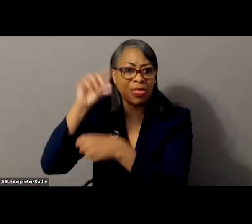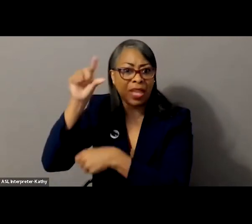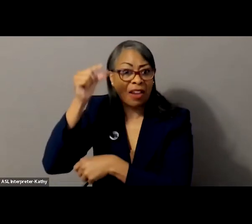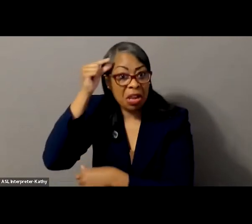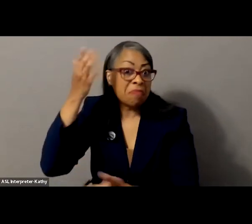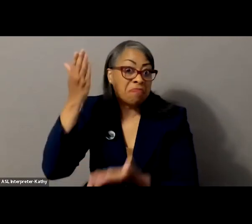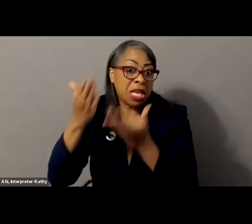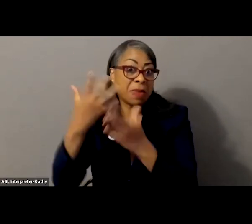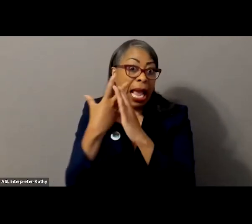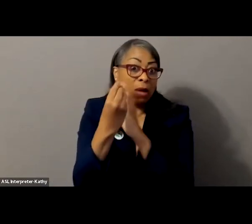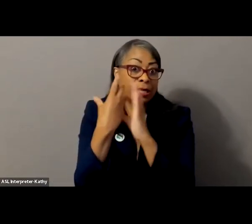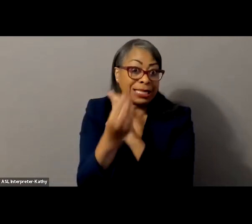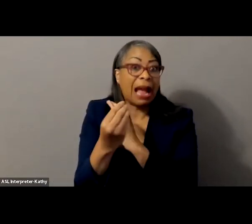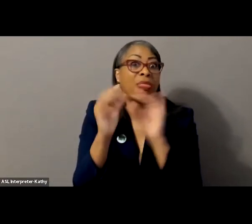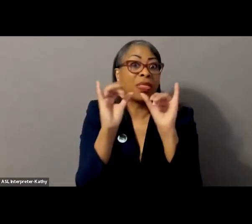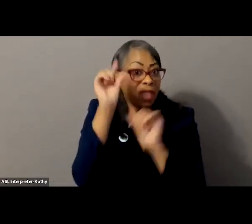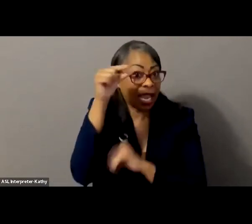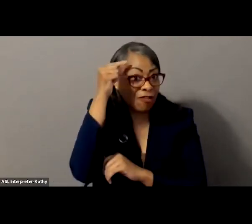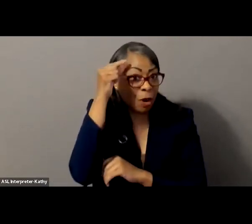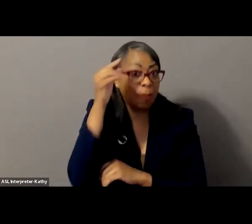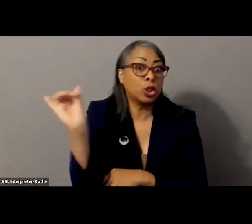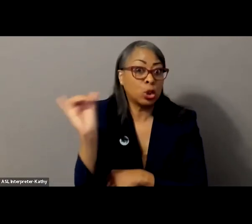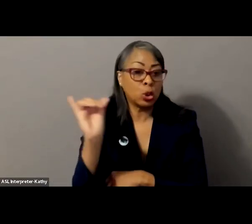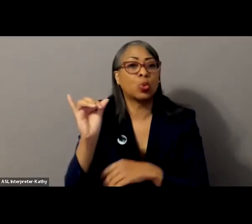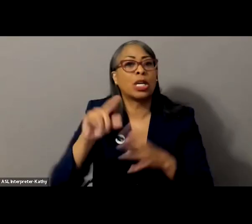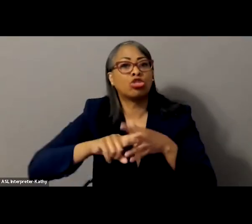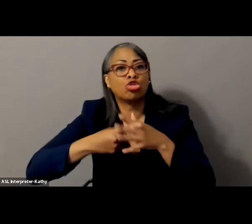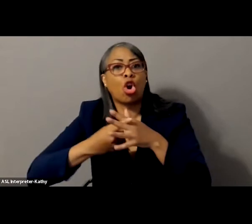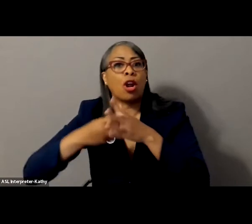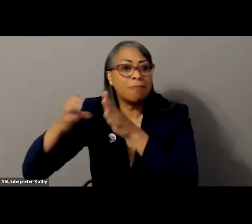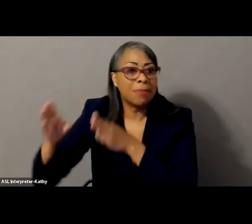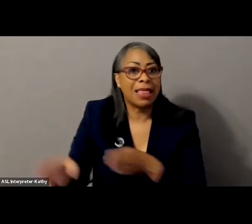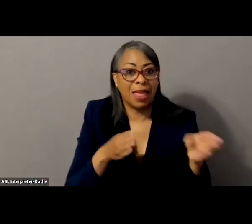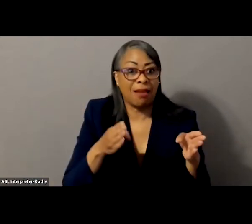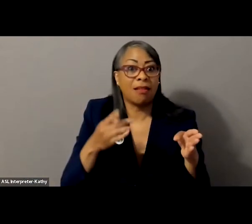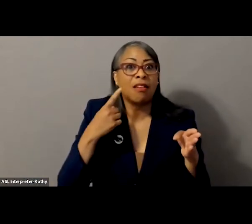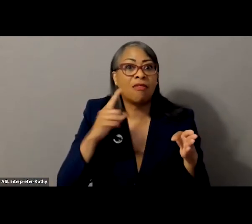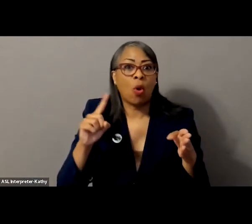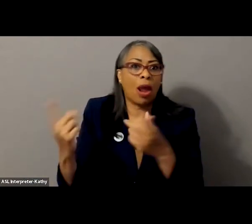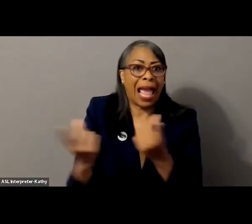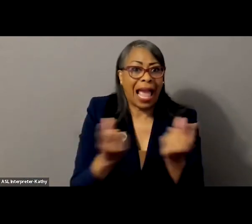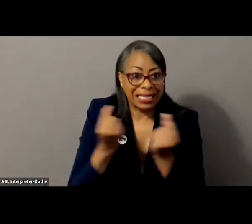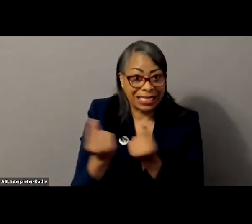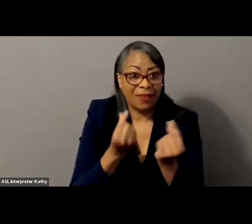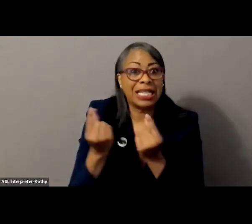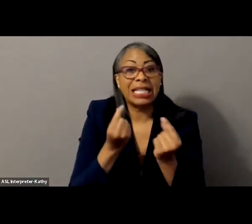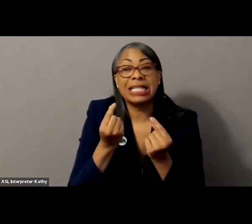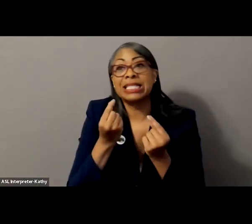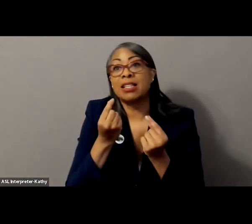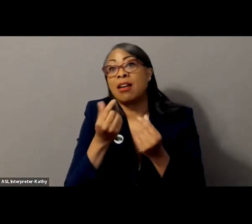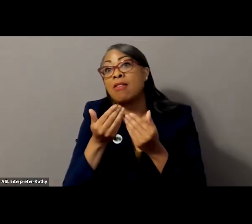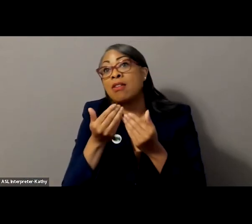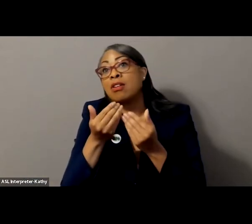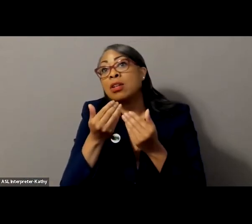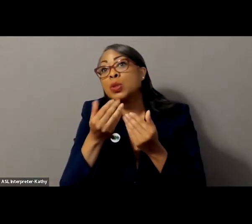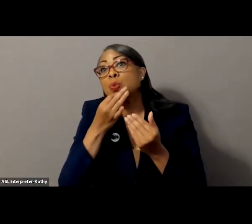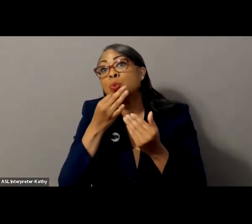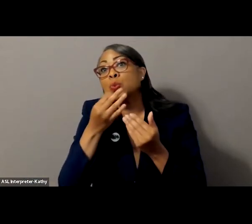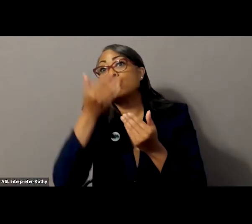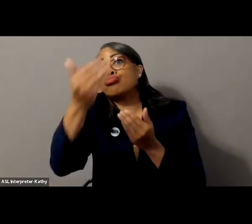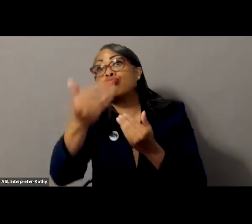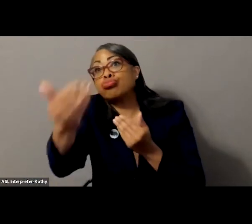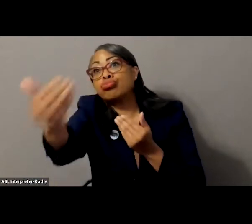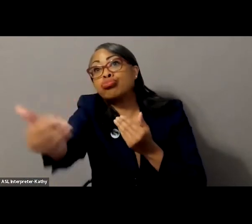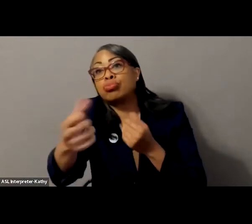even outside, and to begin planning for the activities in the coming years. Within a